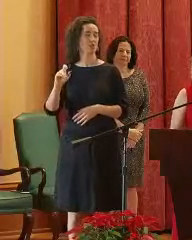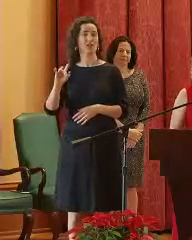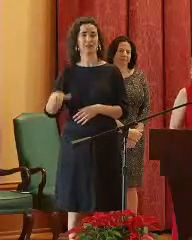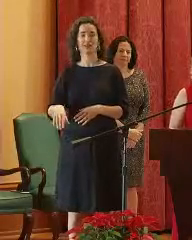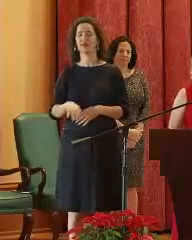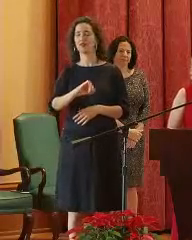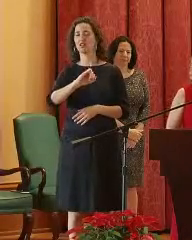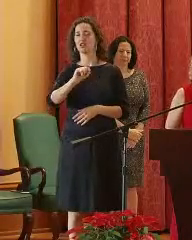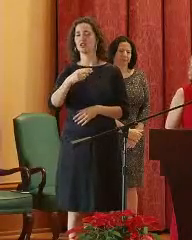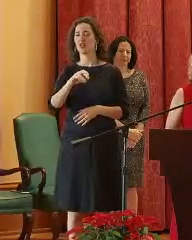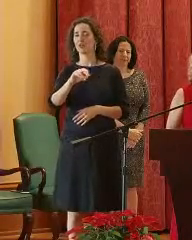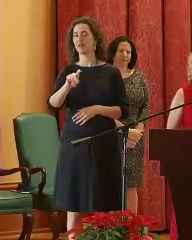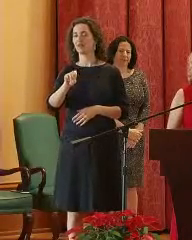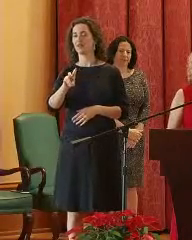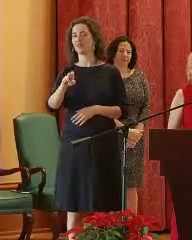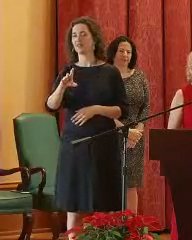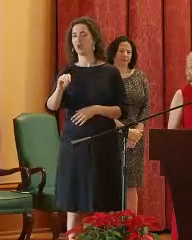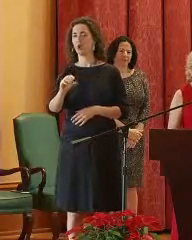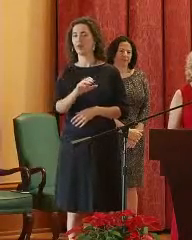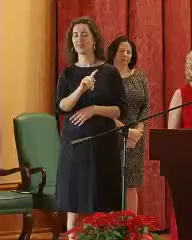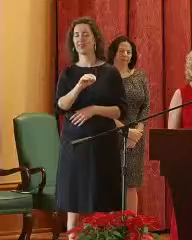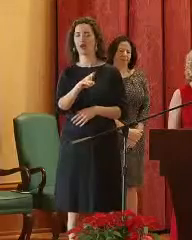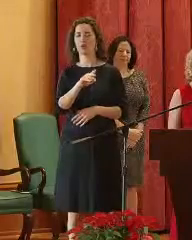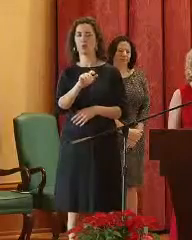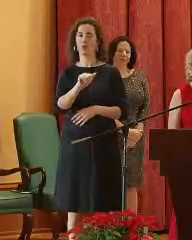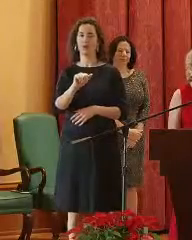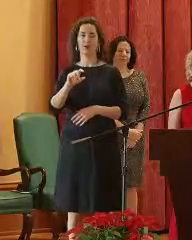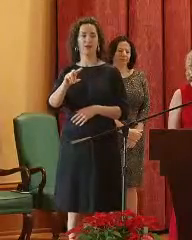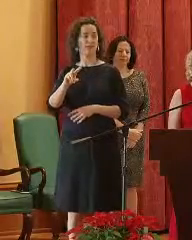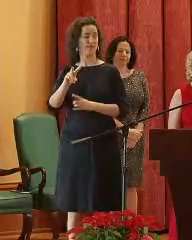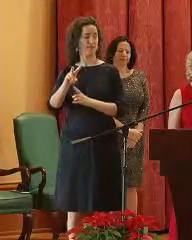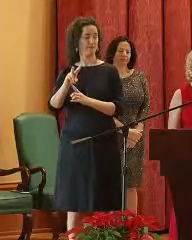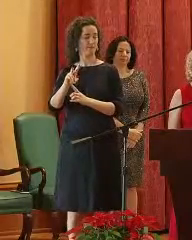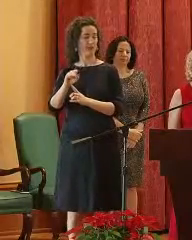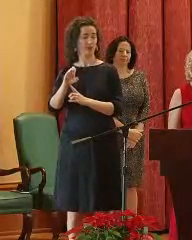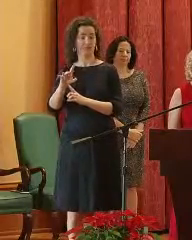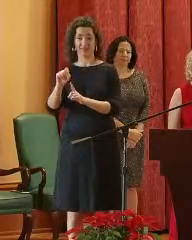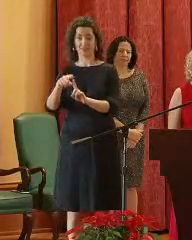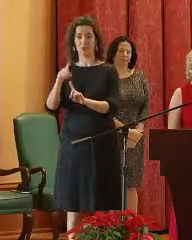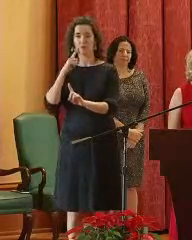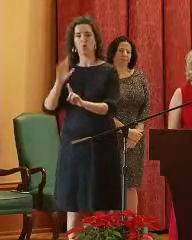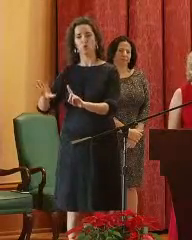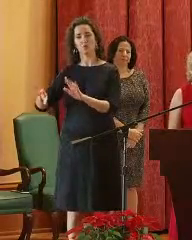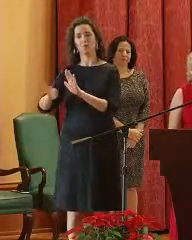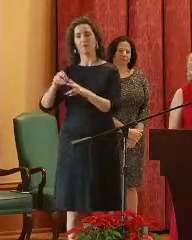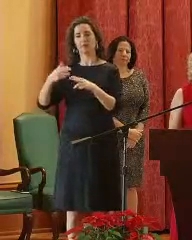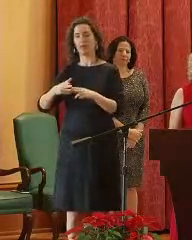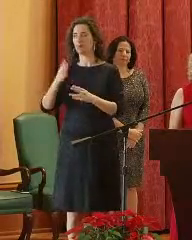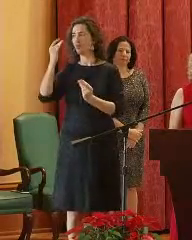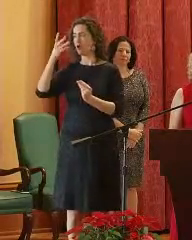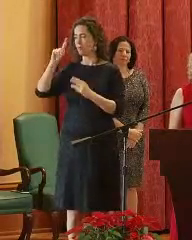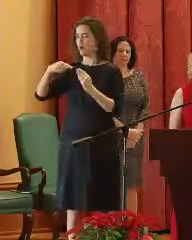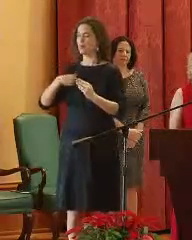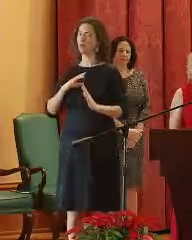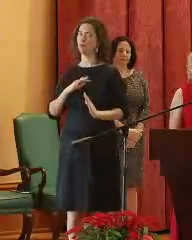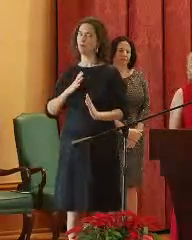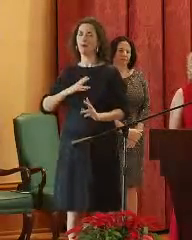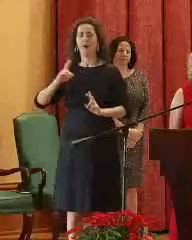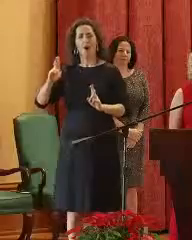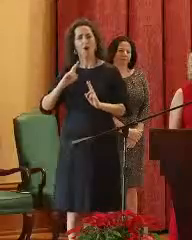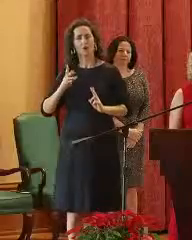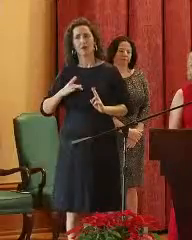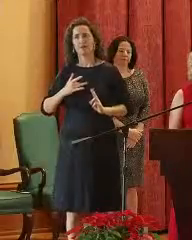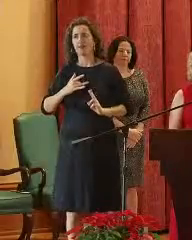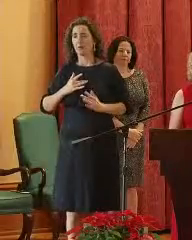Del Visco, and Tara Rosenkrantz for your thoughtful and heartfelt nominations. I am deeply honored and so very humbled to